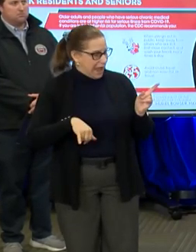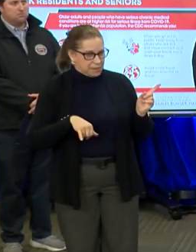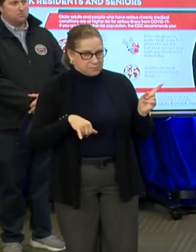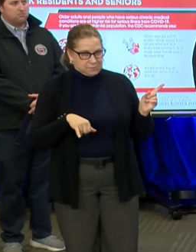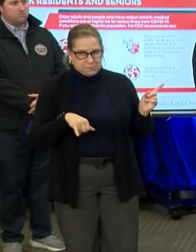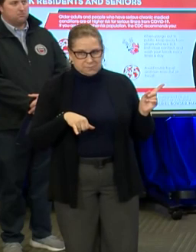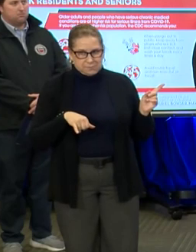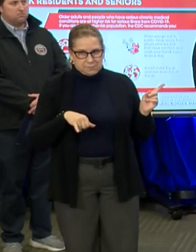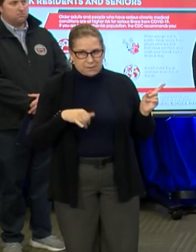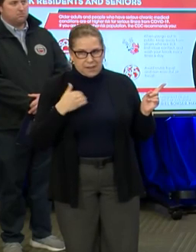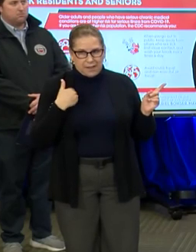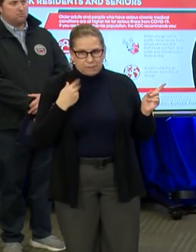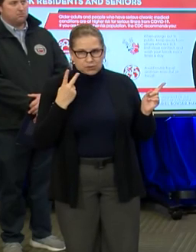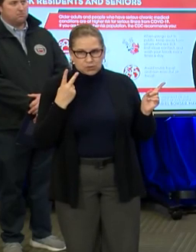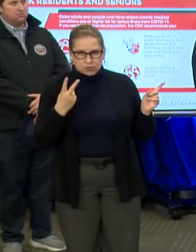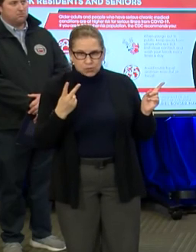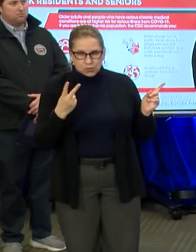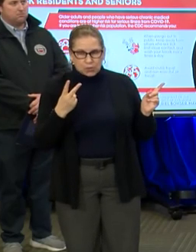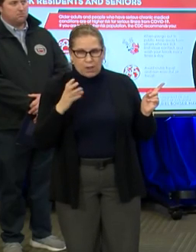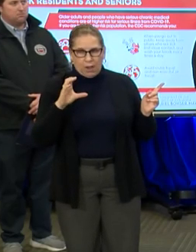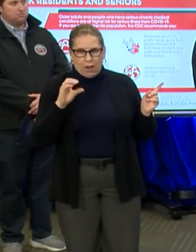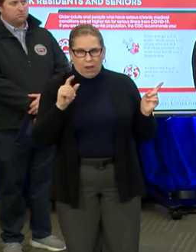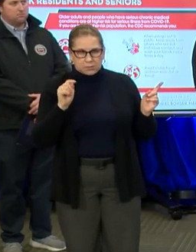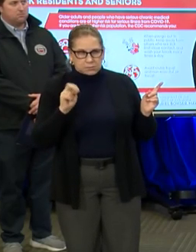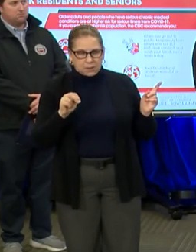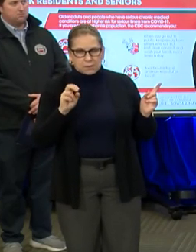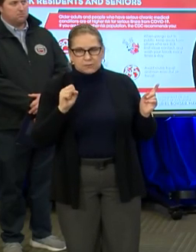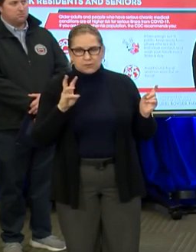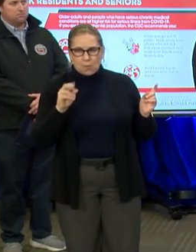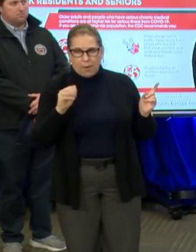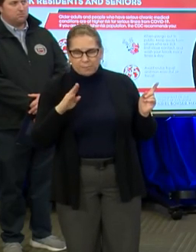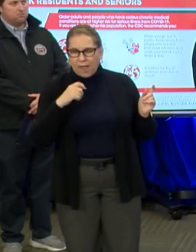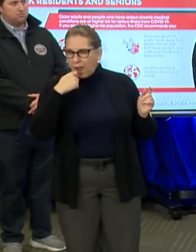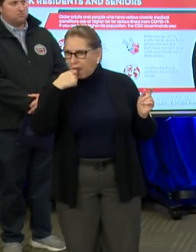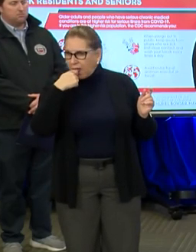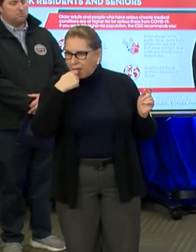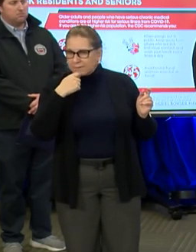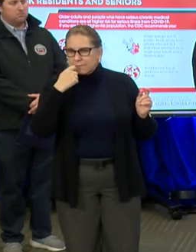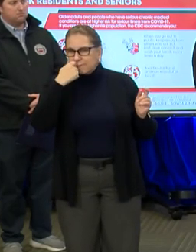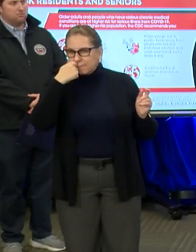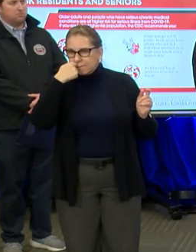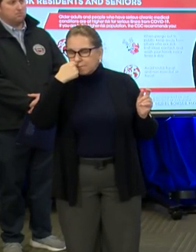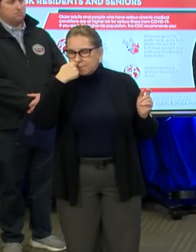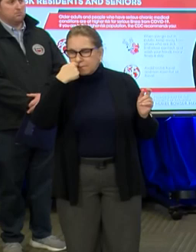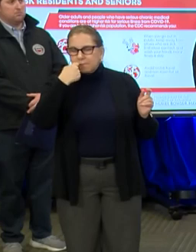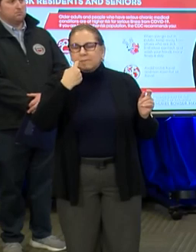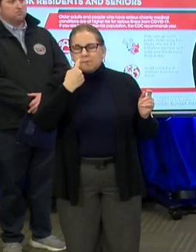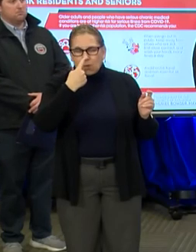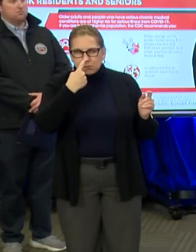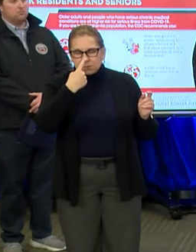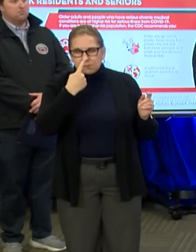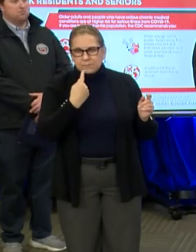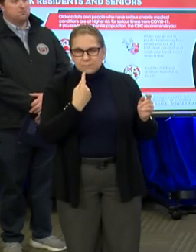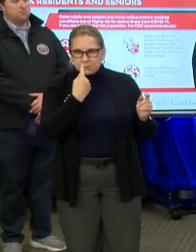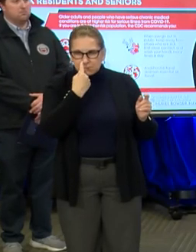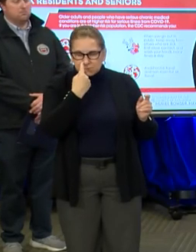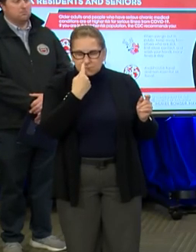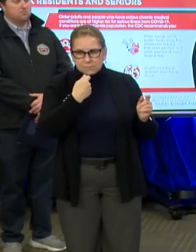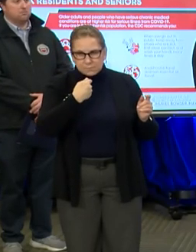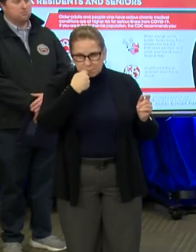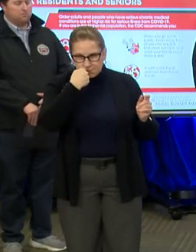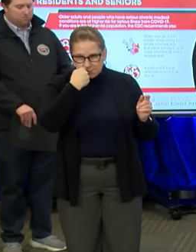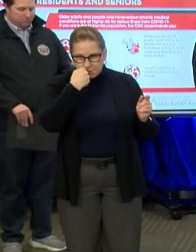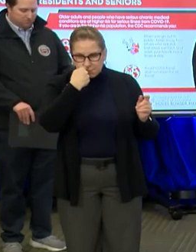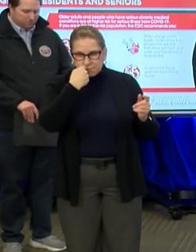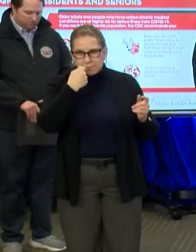in here that actually go into the nasal passages, and then you have to put it into this tube here that